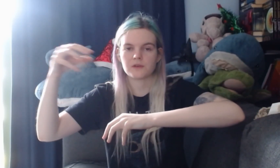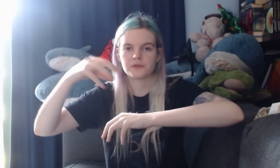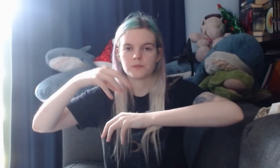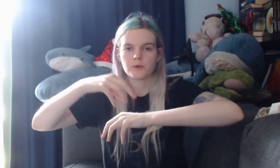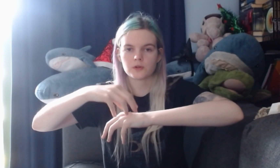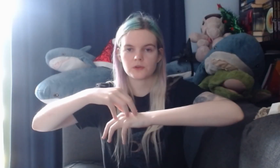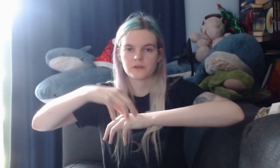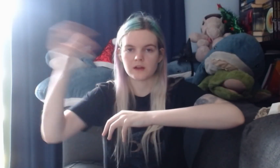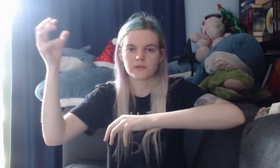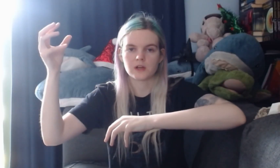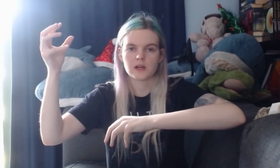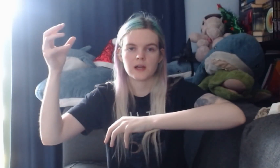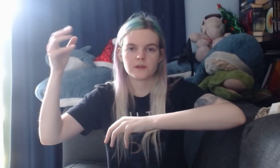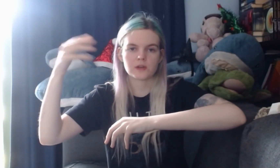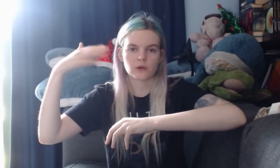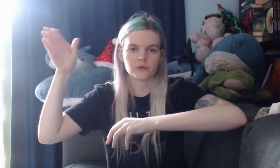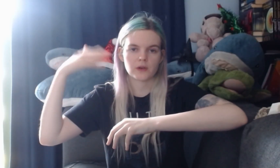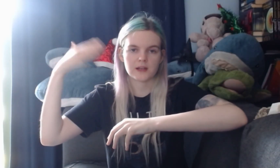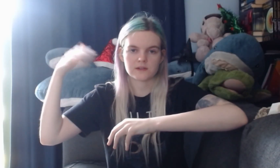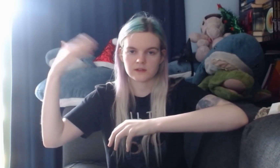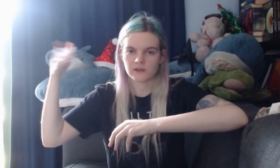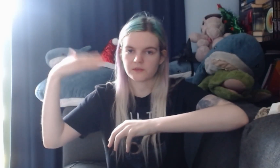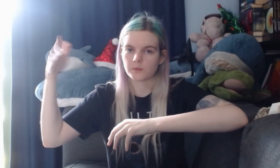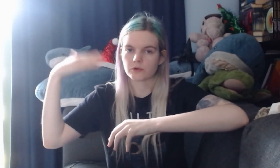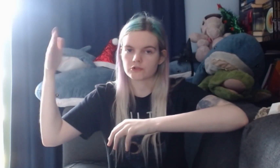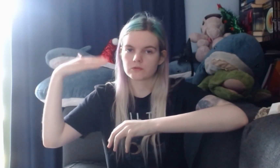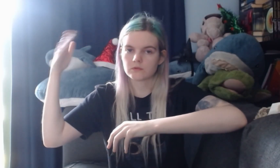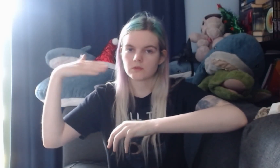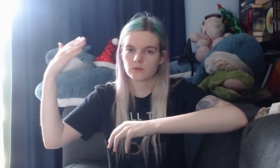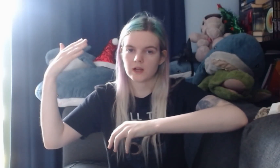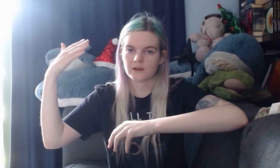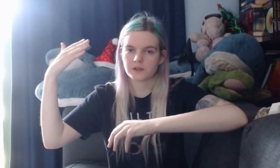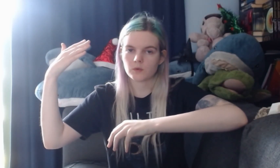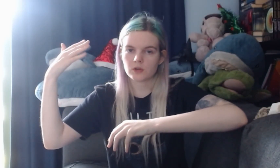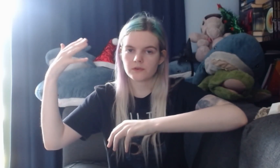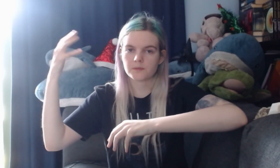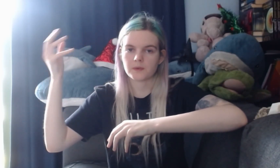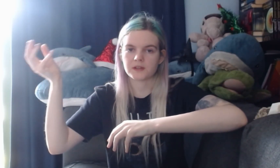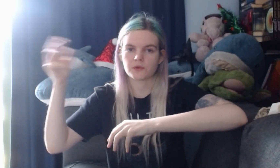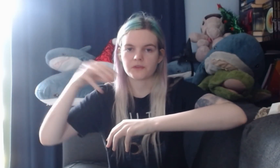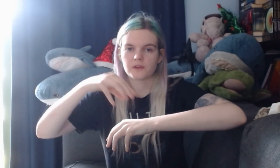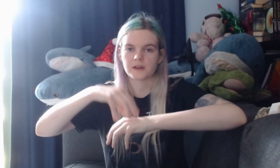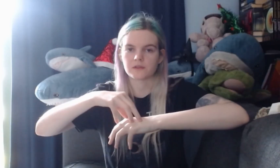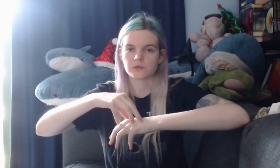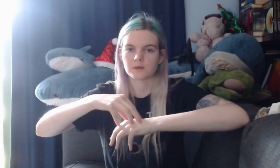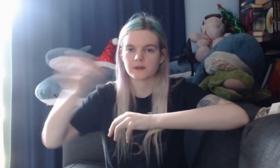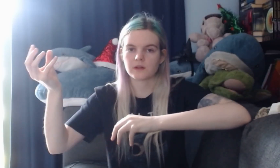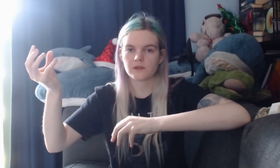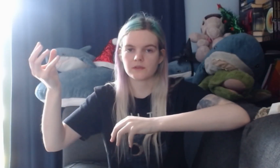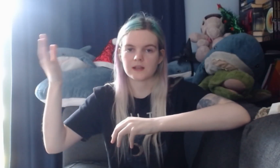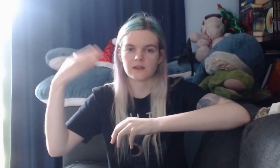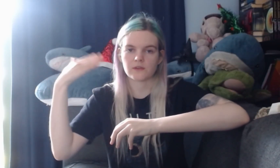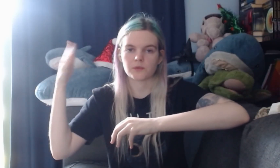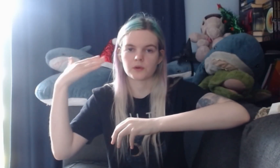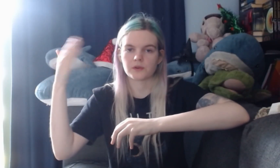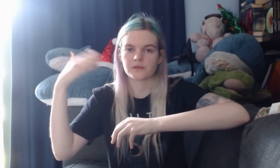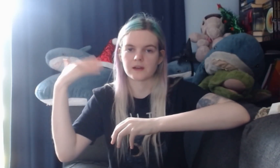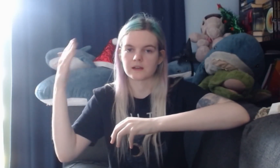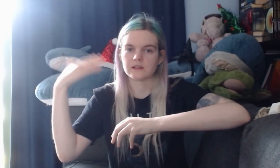you burned yourself. And you can also add this motion afterwards, but he first did like a few times like this, and I guess this one is like an